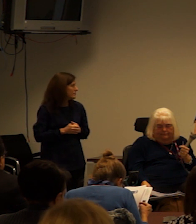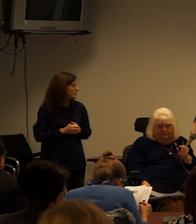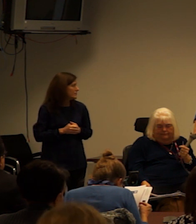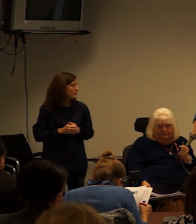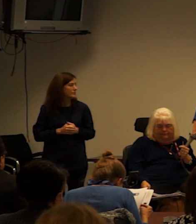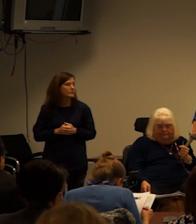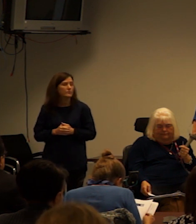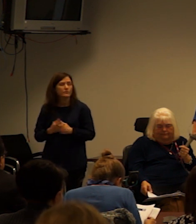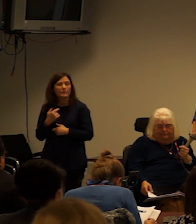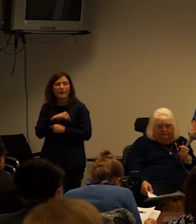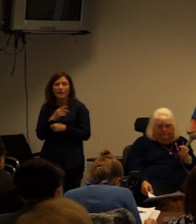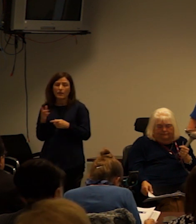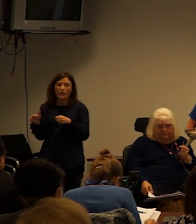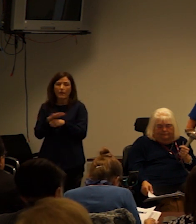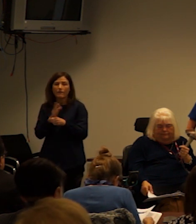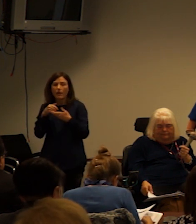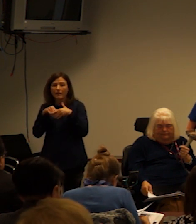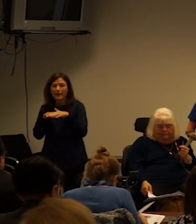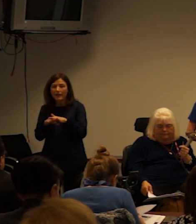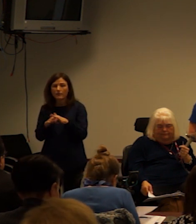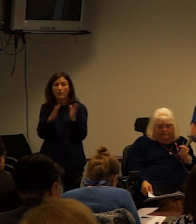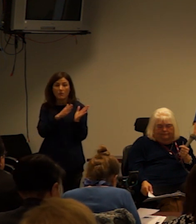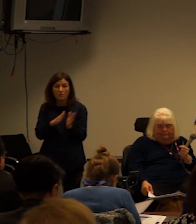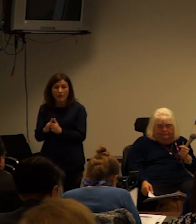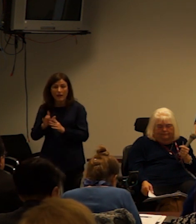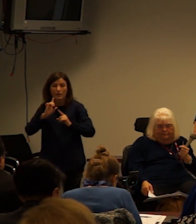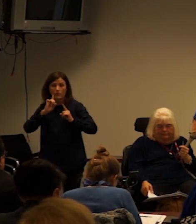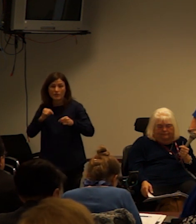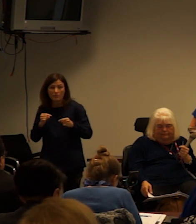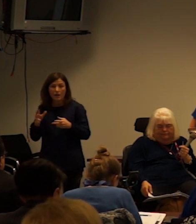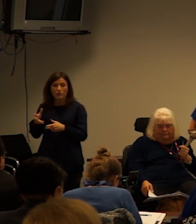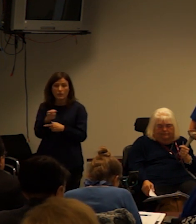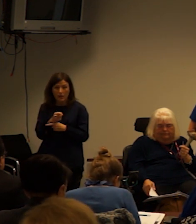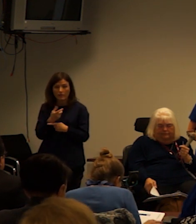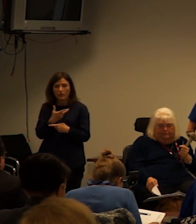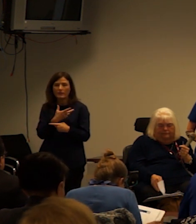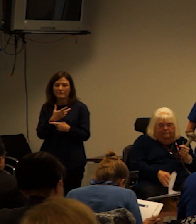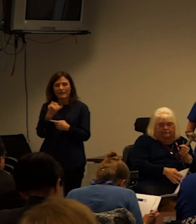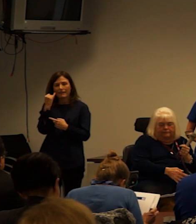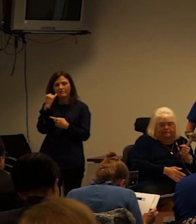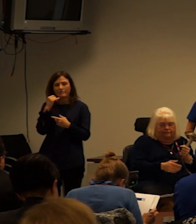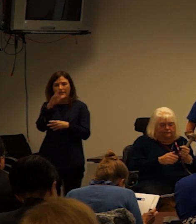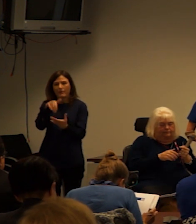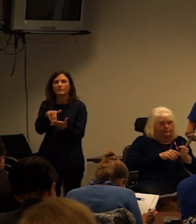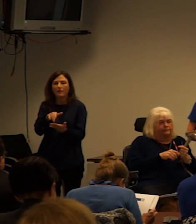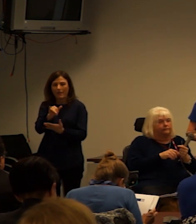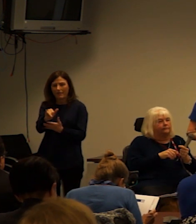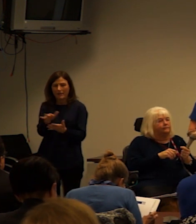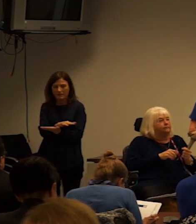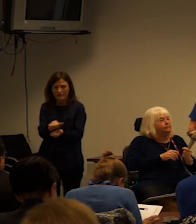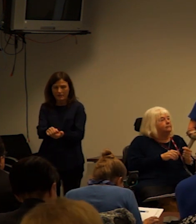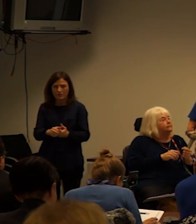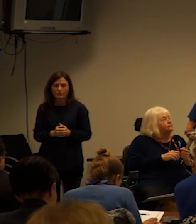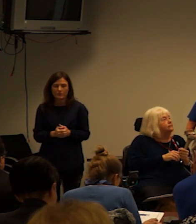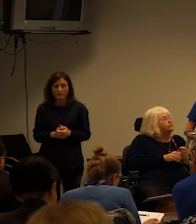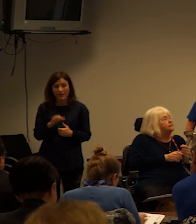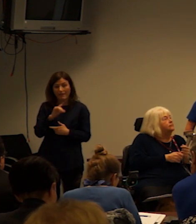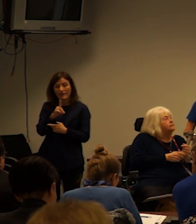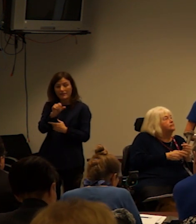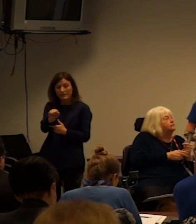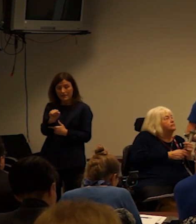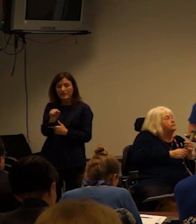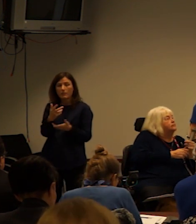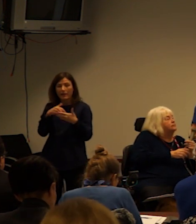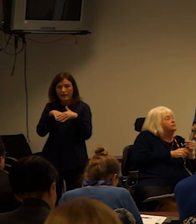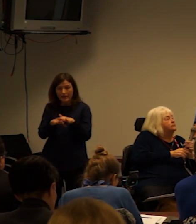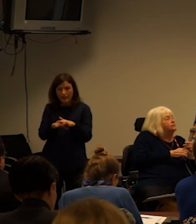And that we are fully integrated into planning, response, recovery in a disaster. That's disability integration